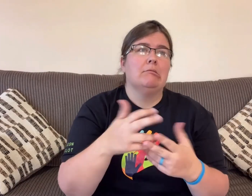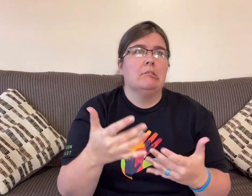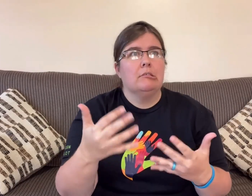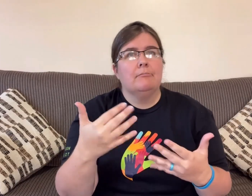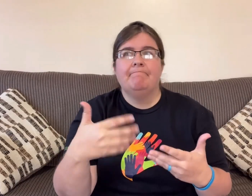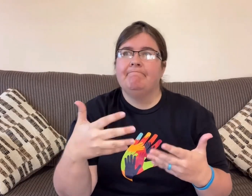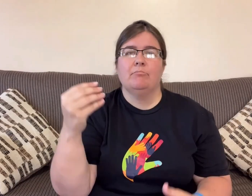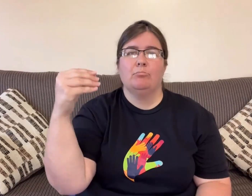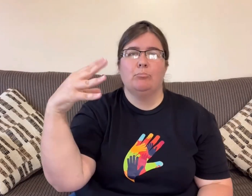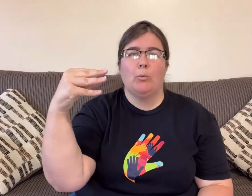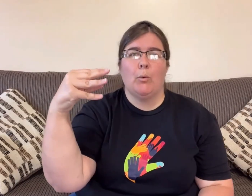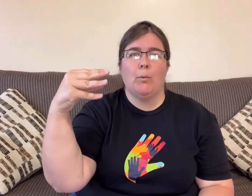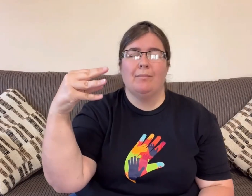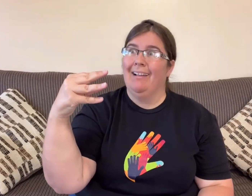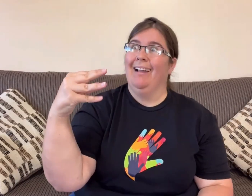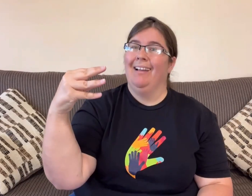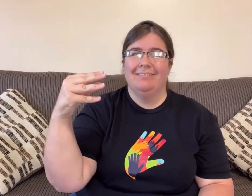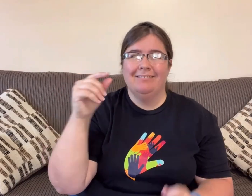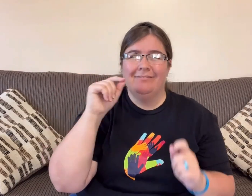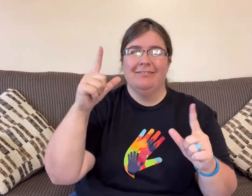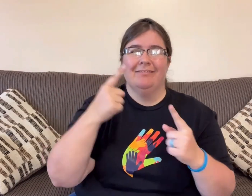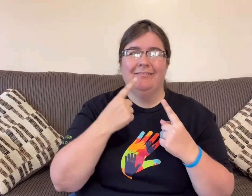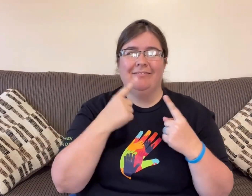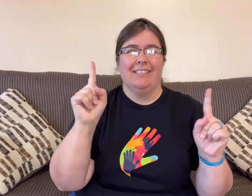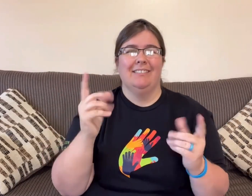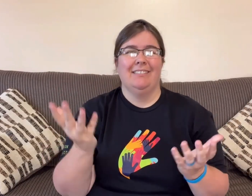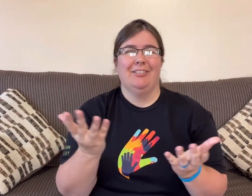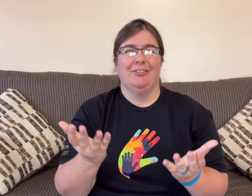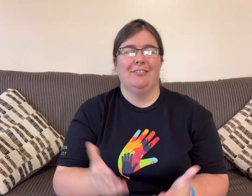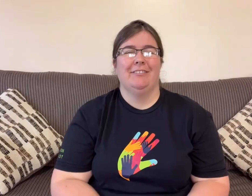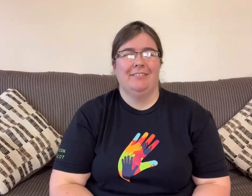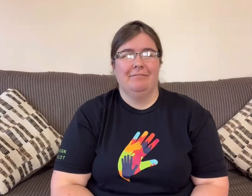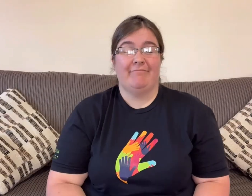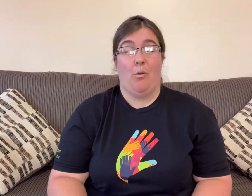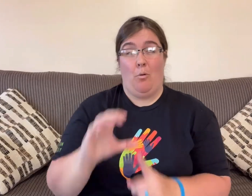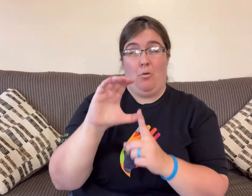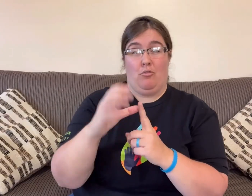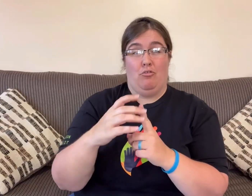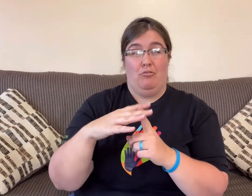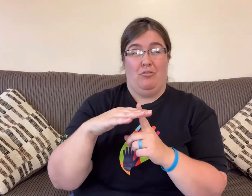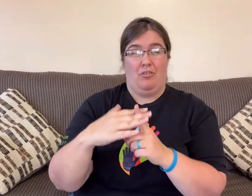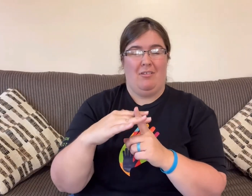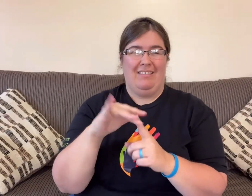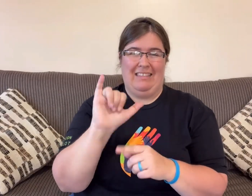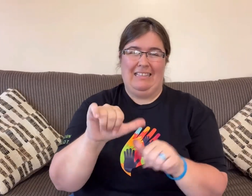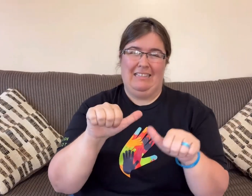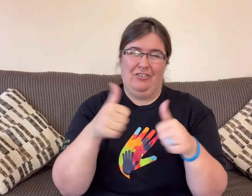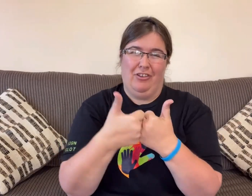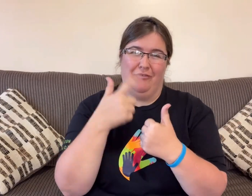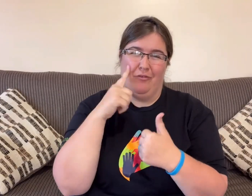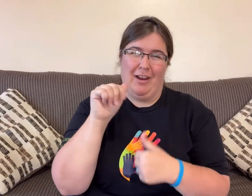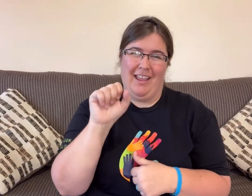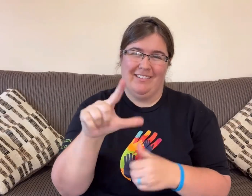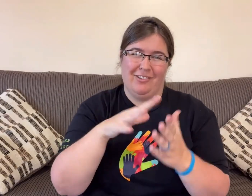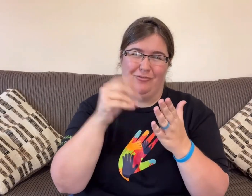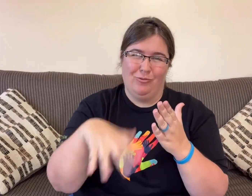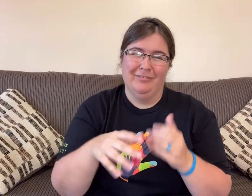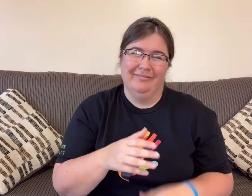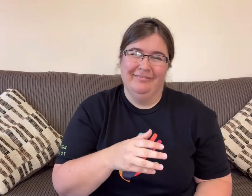visit, and while you're waiting, you see a light flash, which means your friend finally arrived and used the flashing doorbell. So cultural context is a challenge for ASL students because